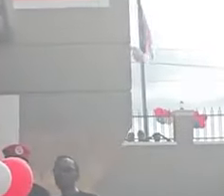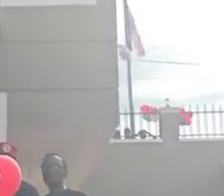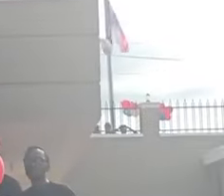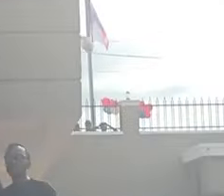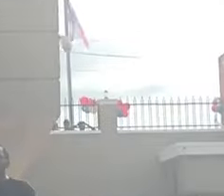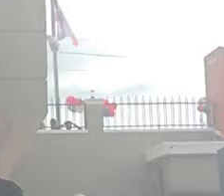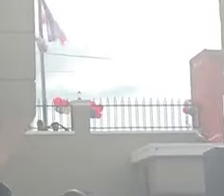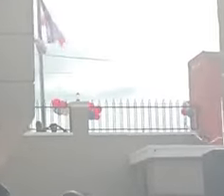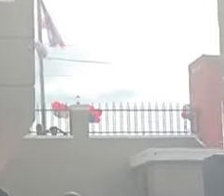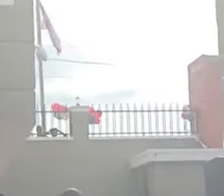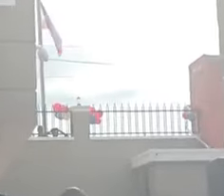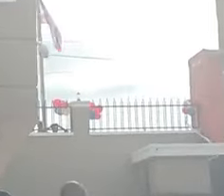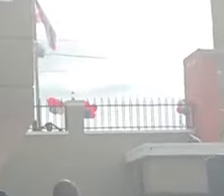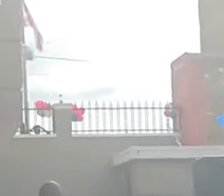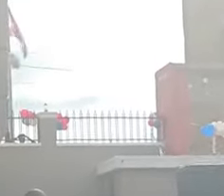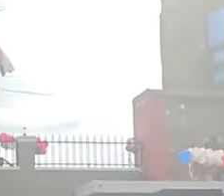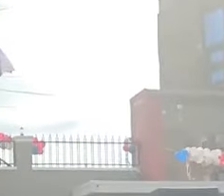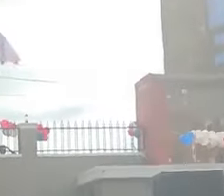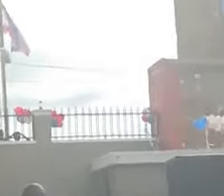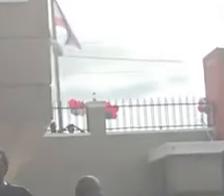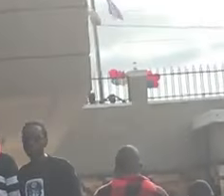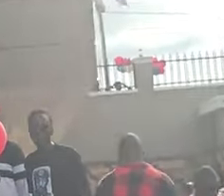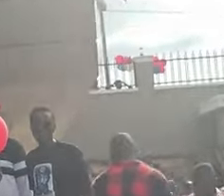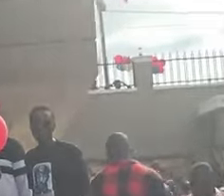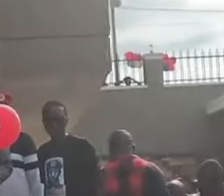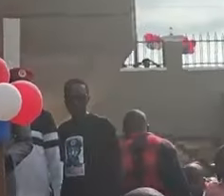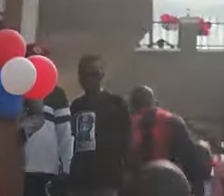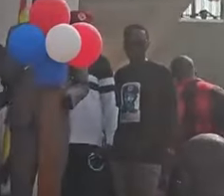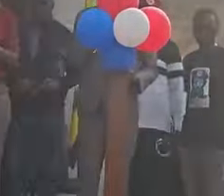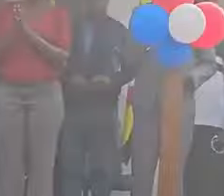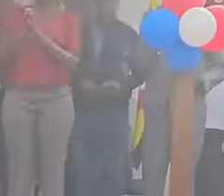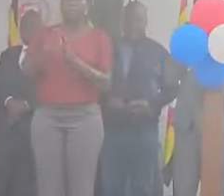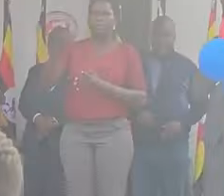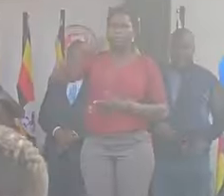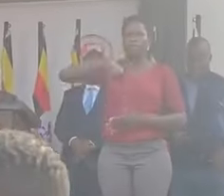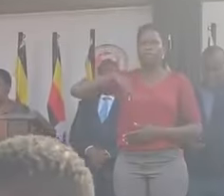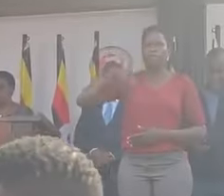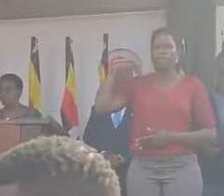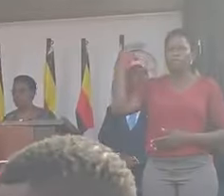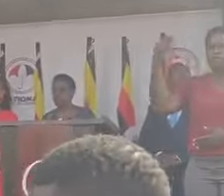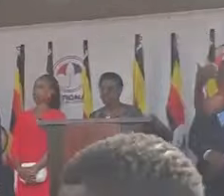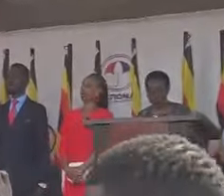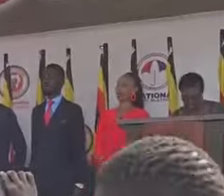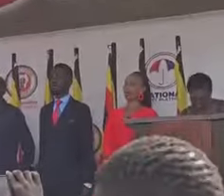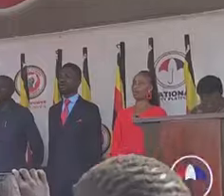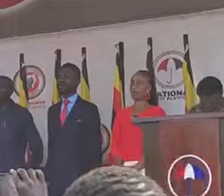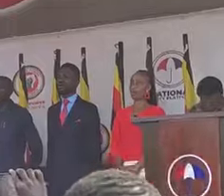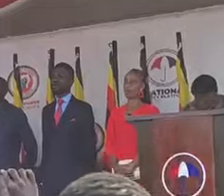United, free for liberty, together we